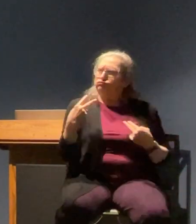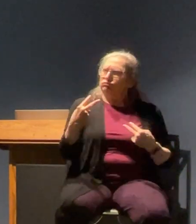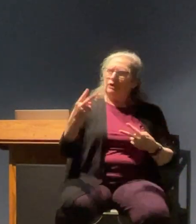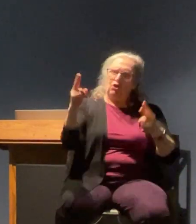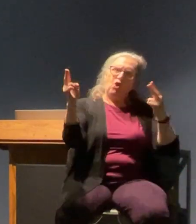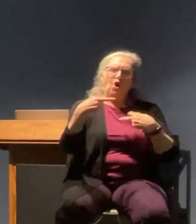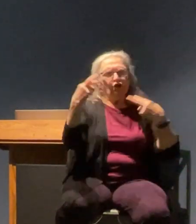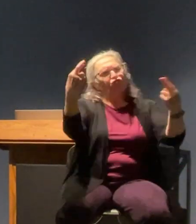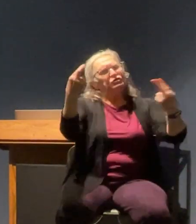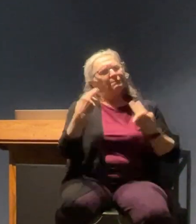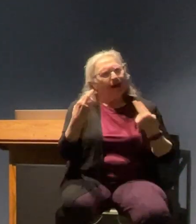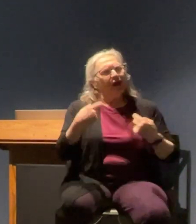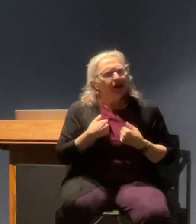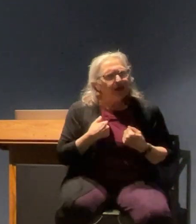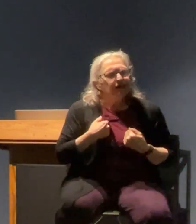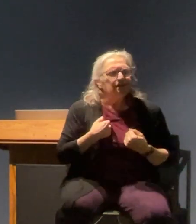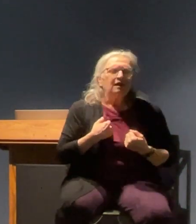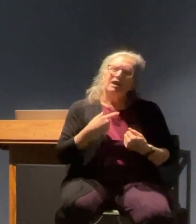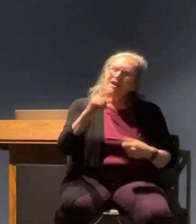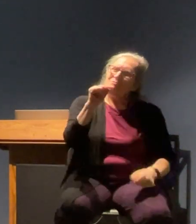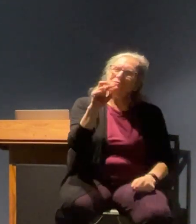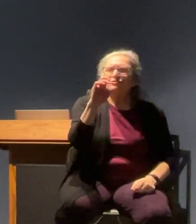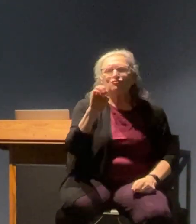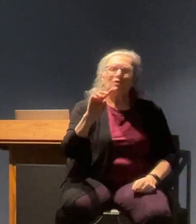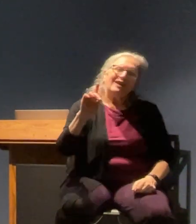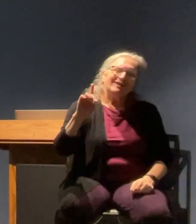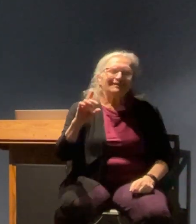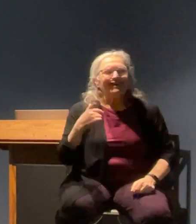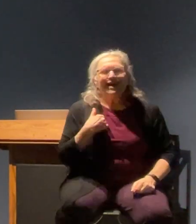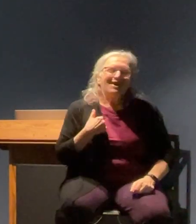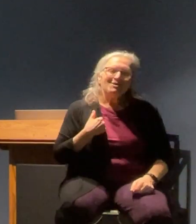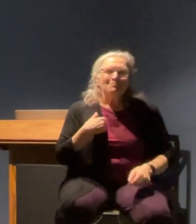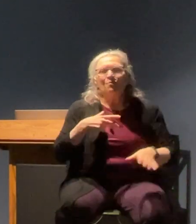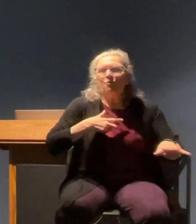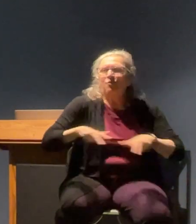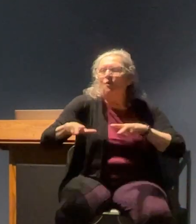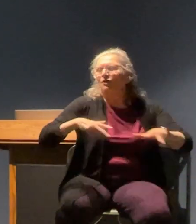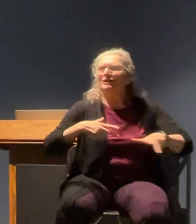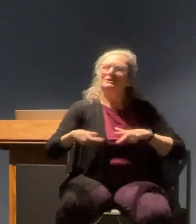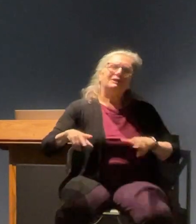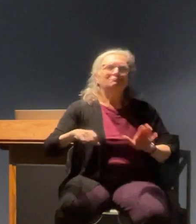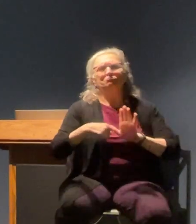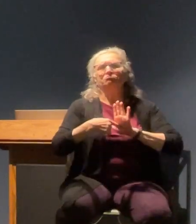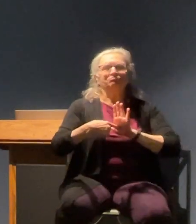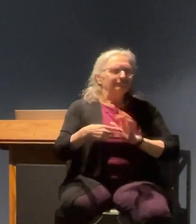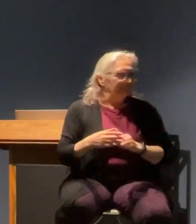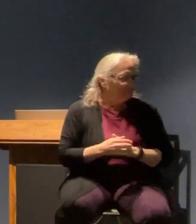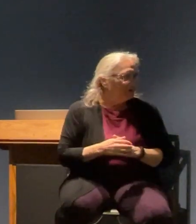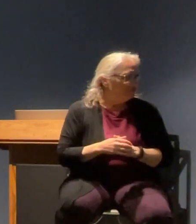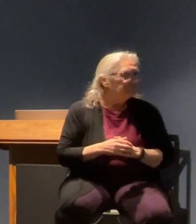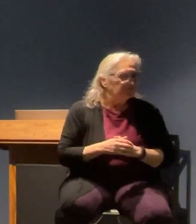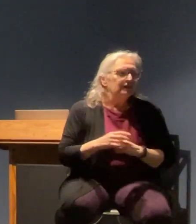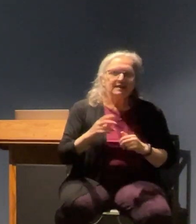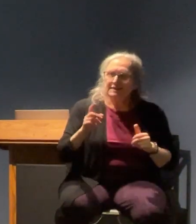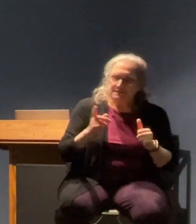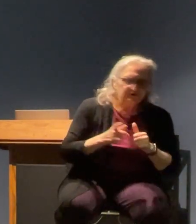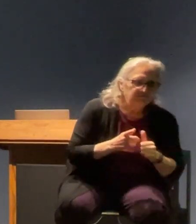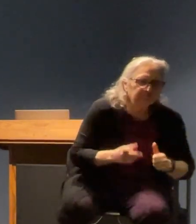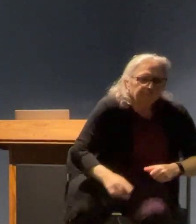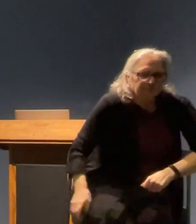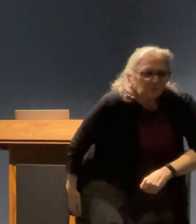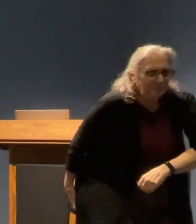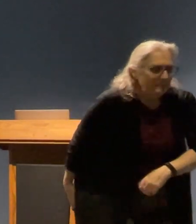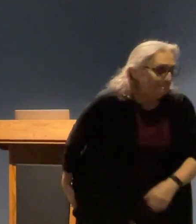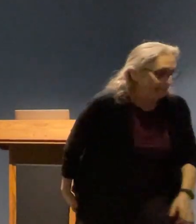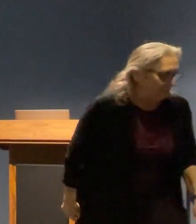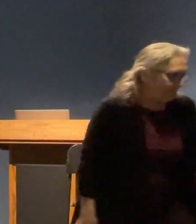are trending, right? You're walking with the status symbol, right? The second photo, this is in 2010.